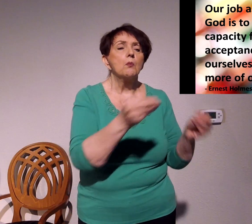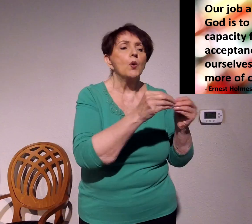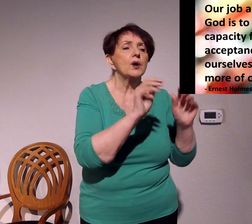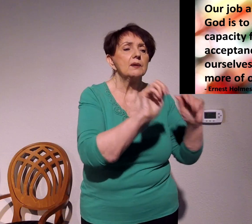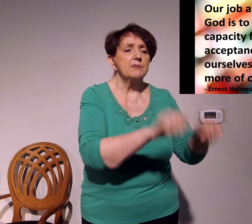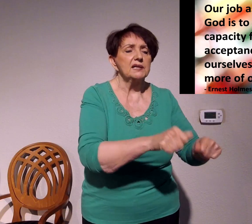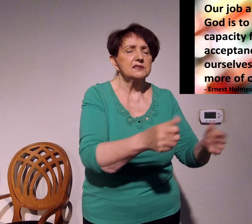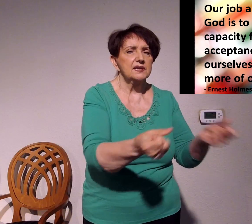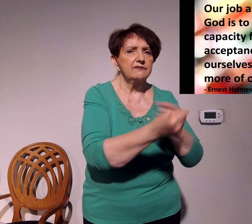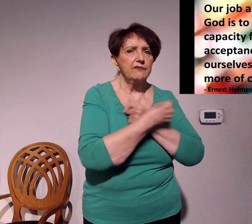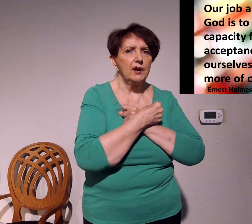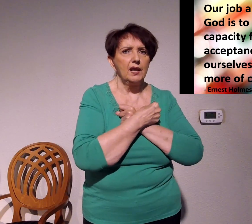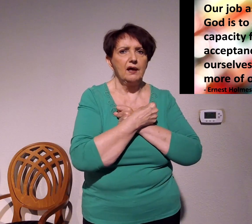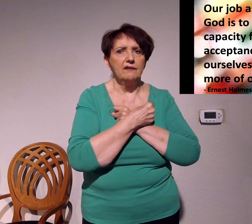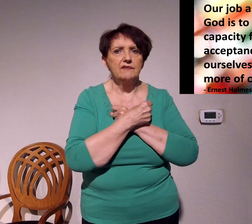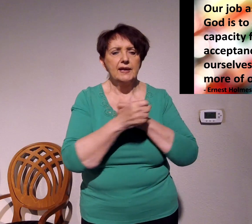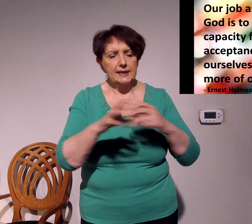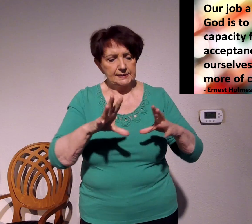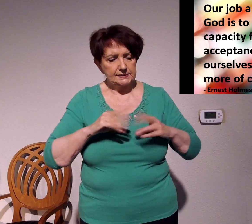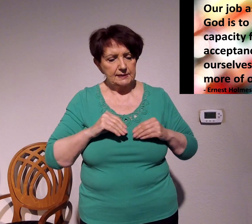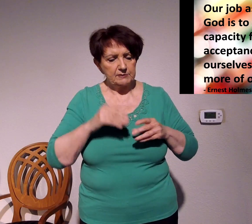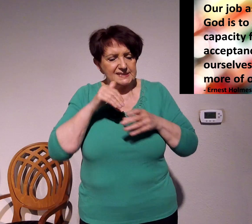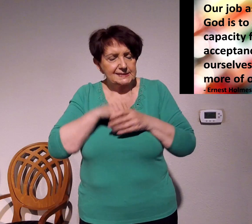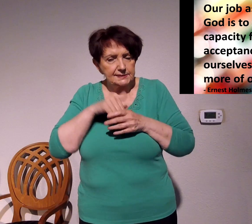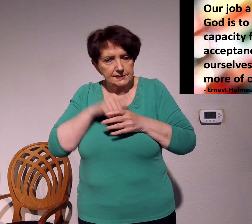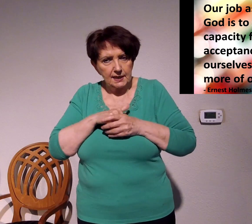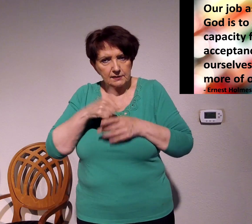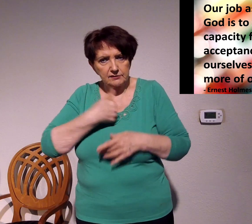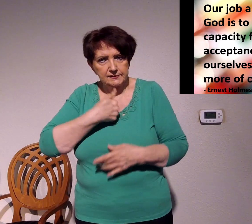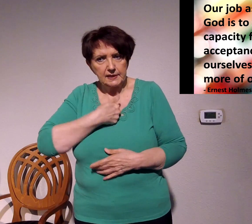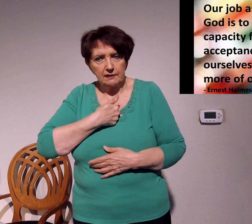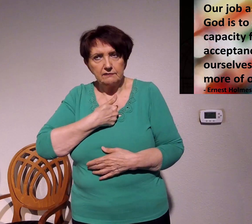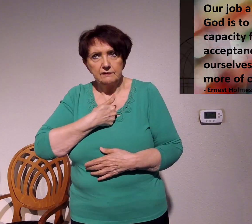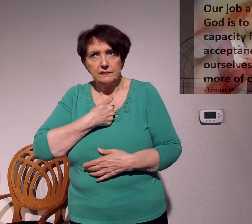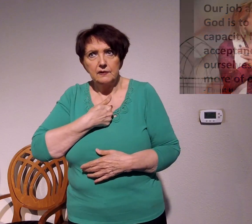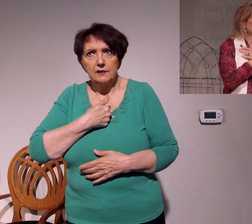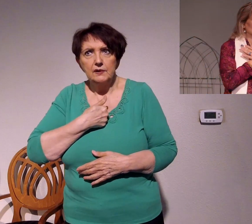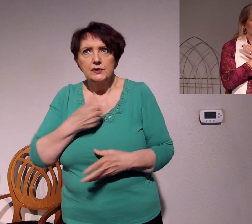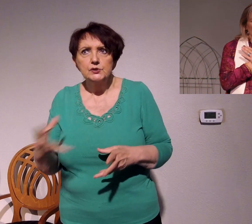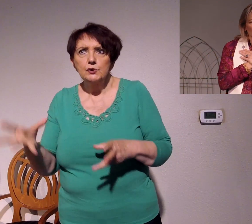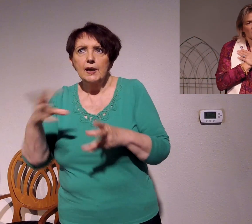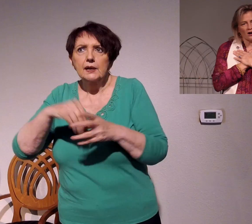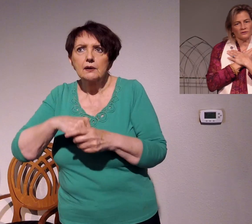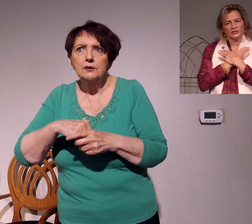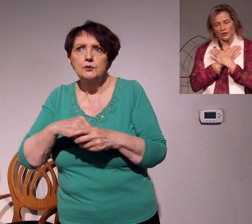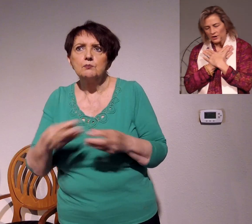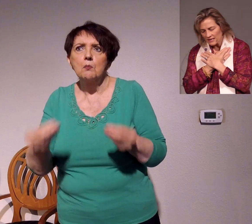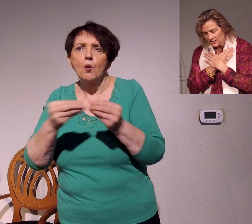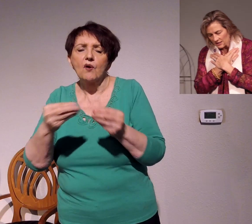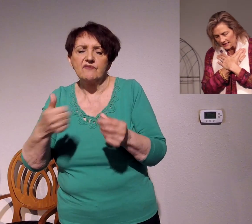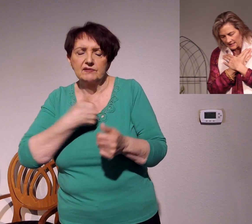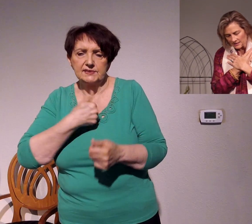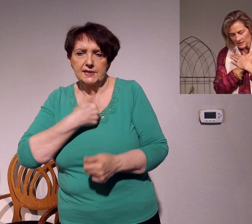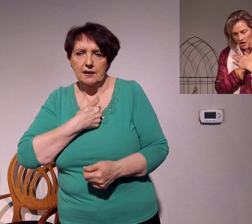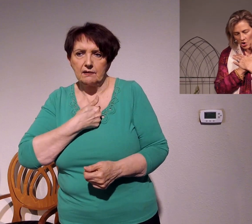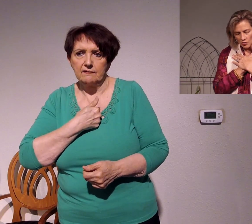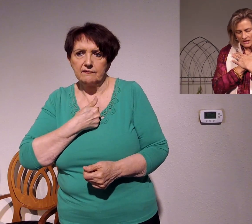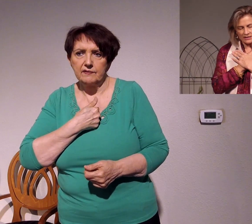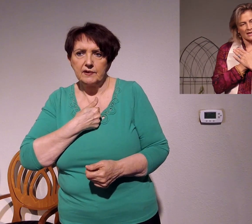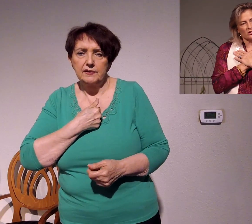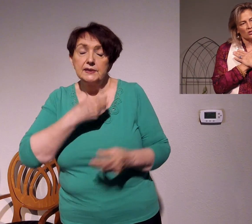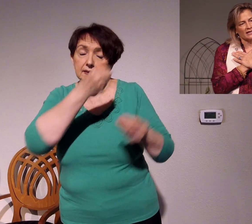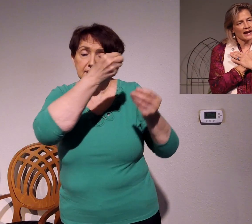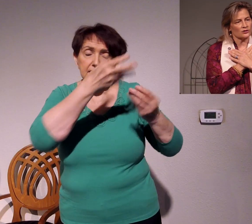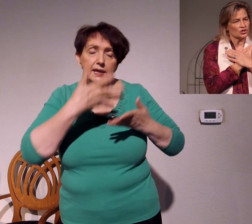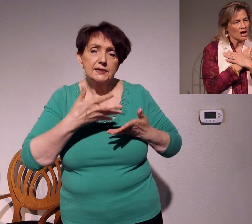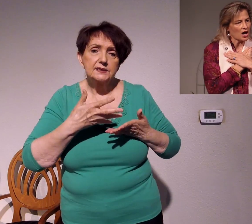and acceptance within ourselves, to include more of ourselves. So he's letting us know that